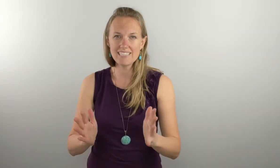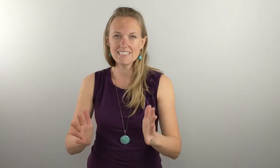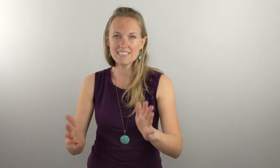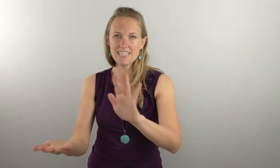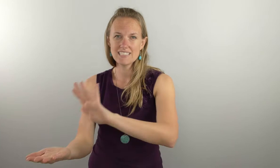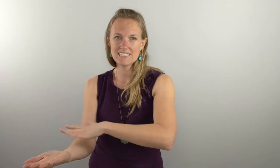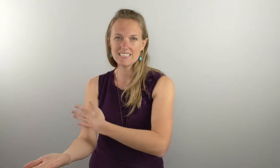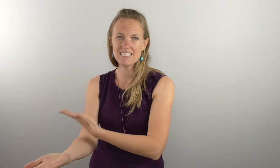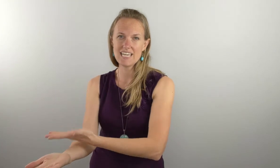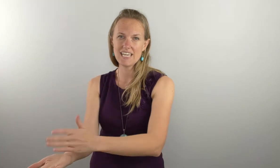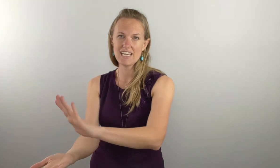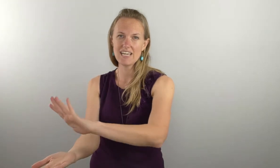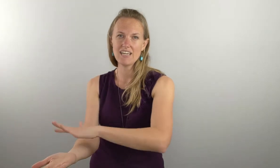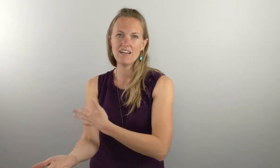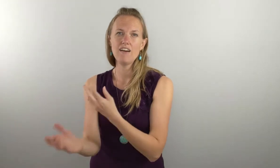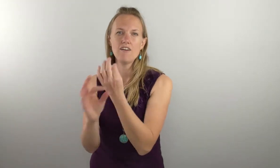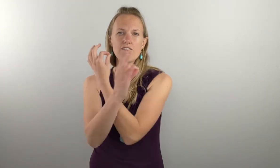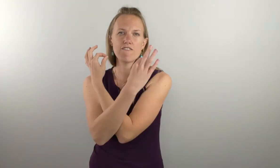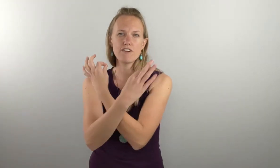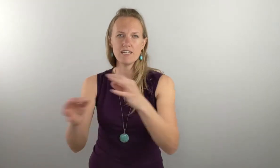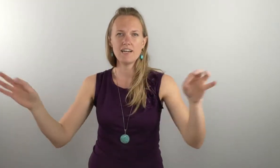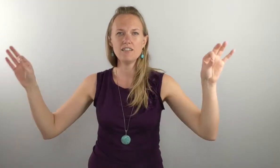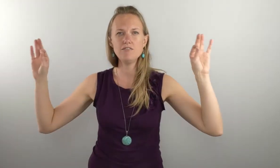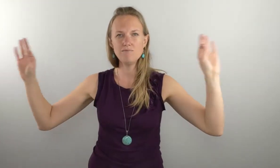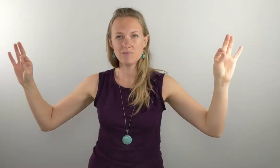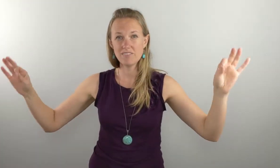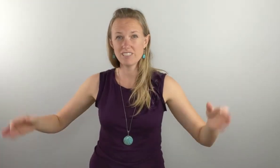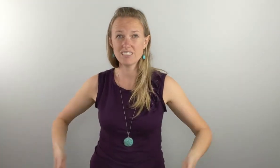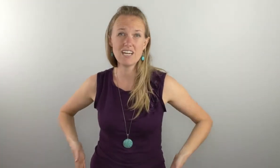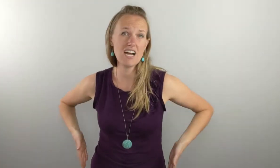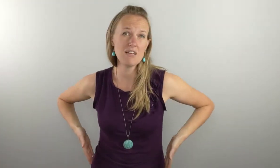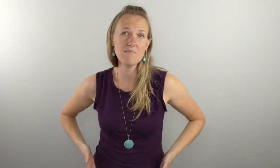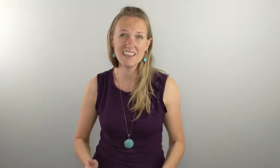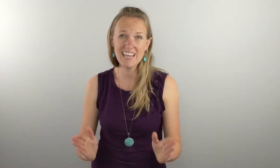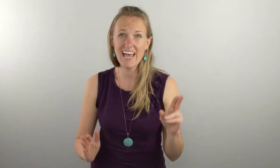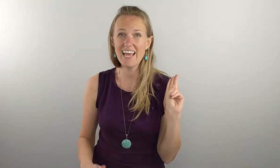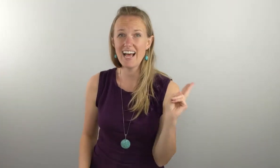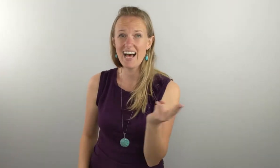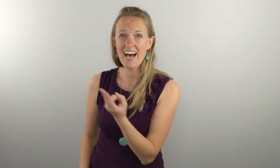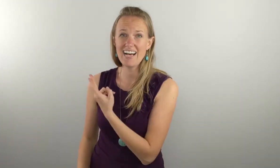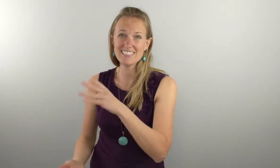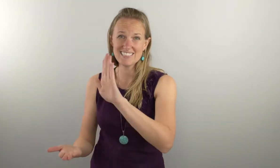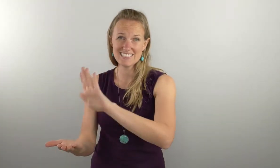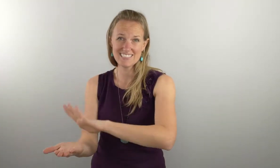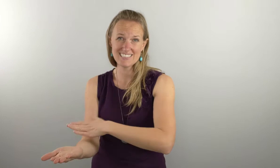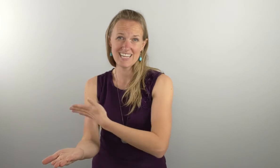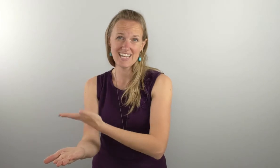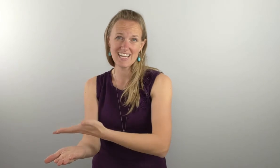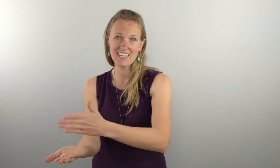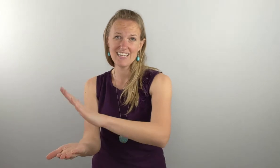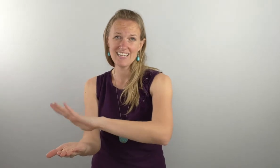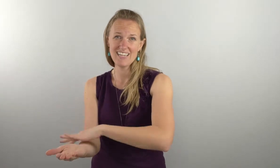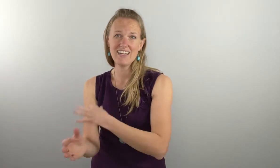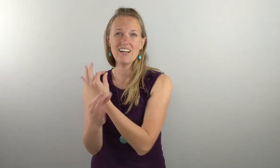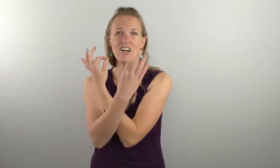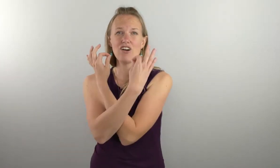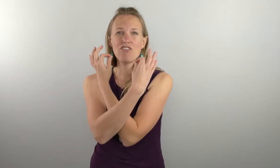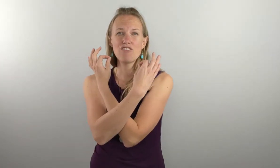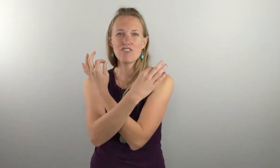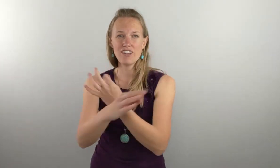let's sing freedom. But if there's time, let us sing